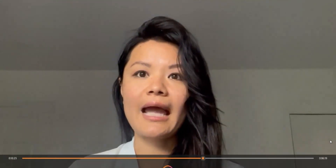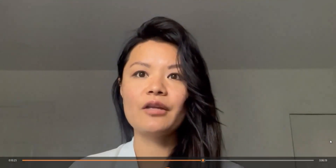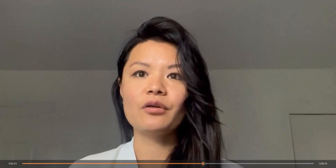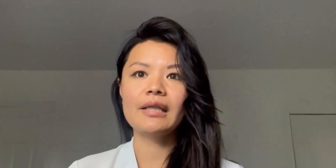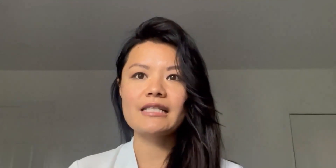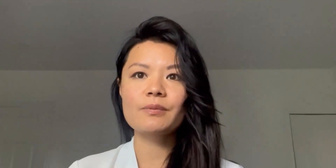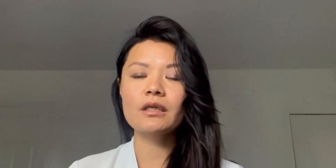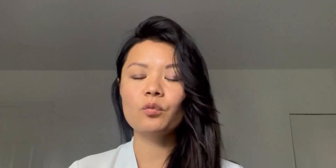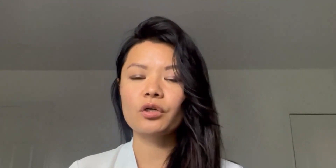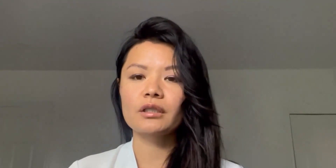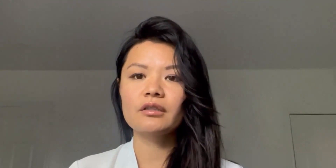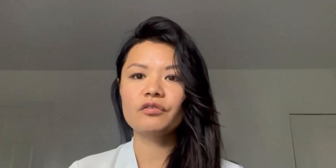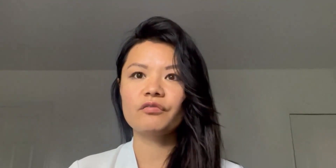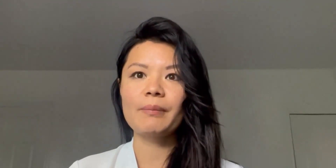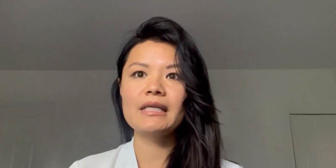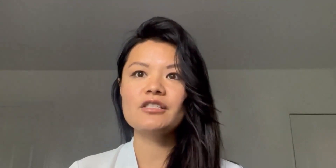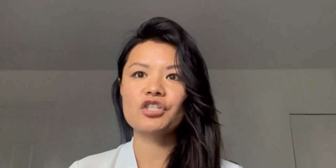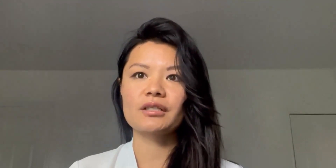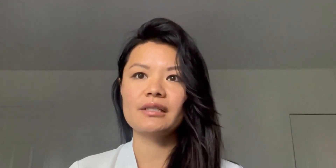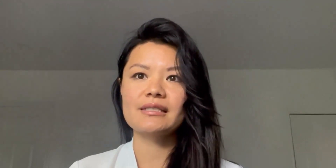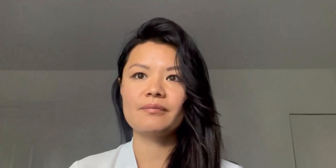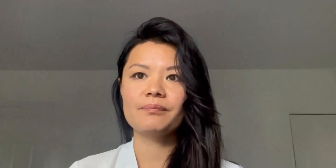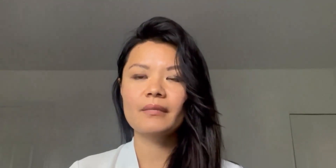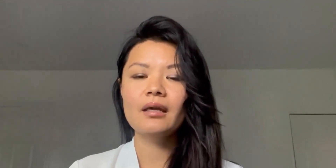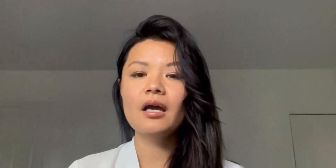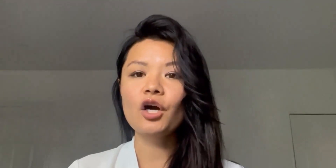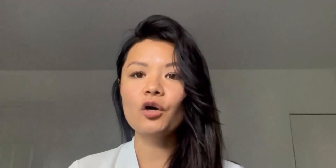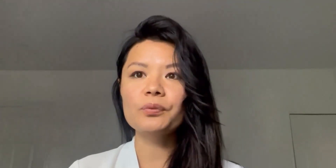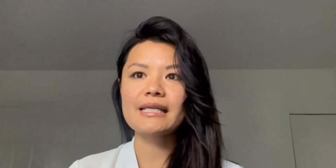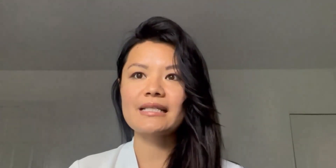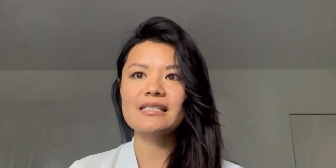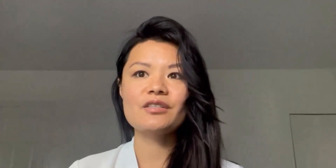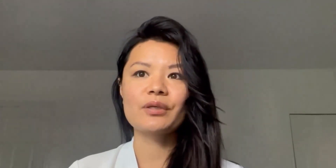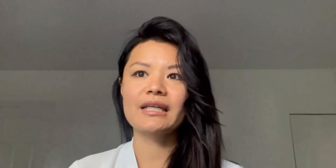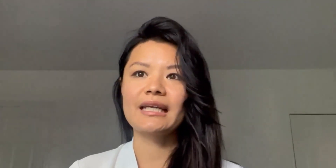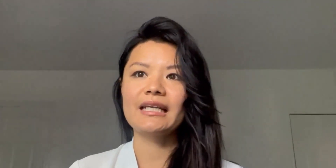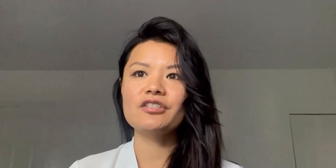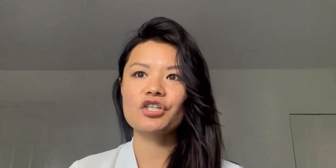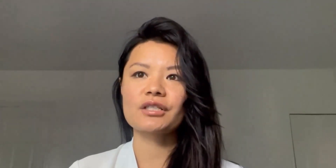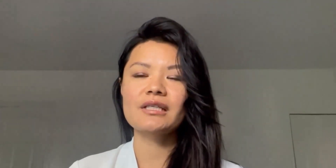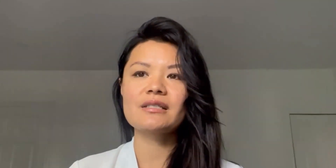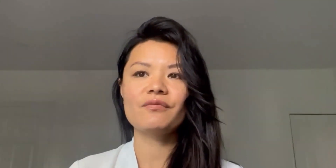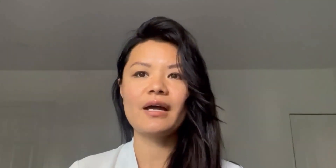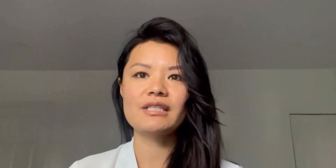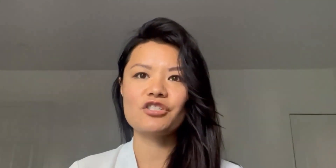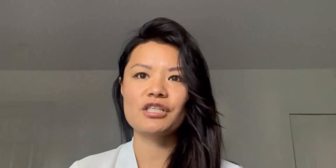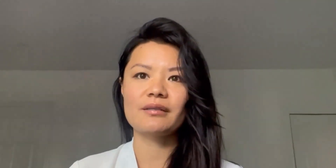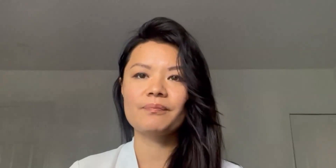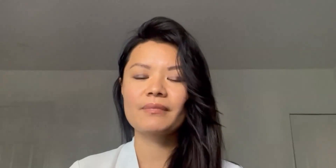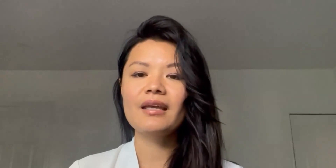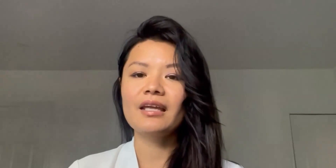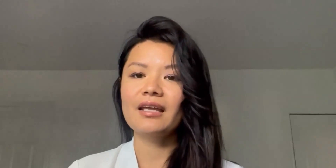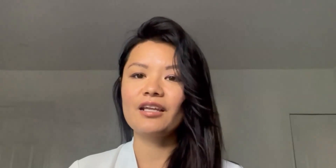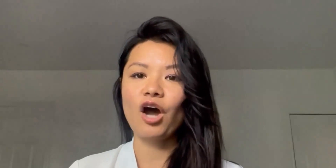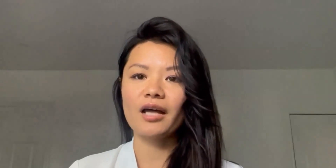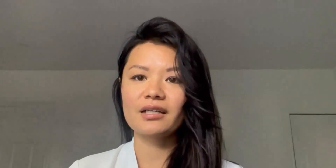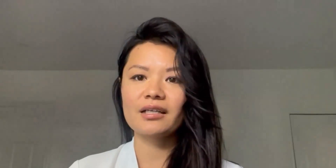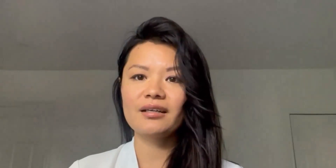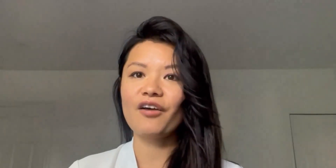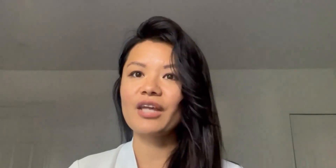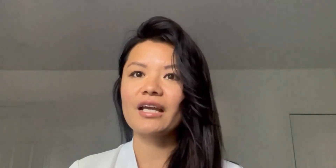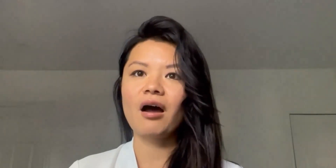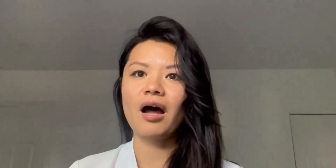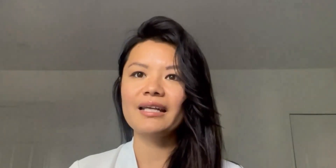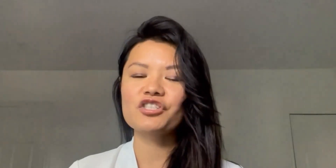enabled the annual Landsberg Award for Feminist Journalism, co-presented with the Canadian Journalism Foundation, in